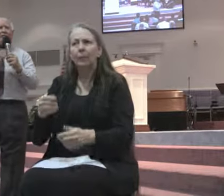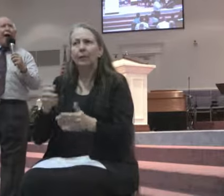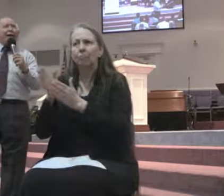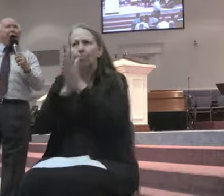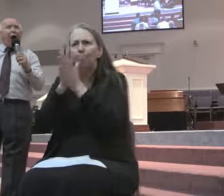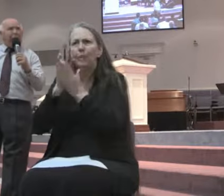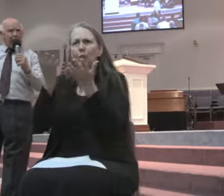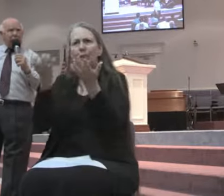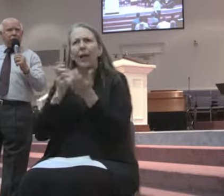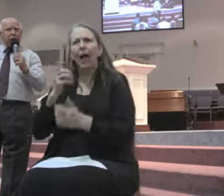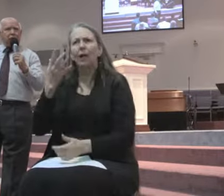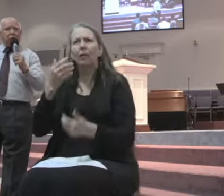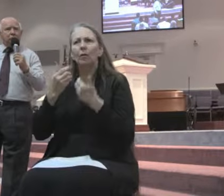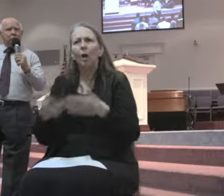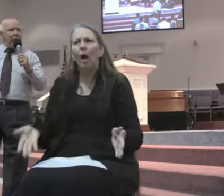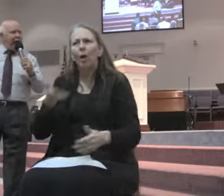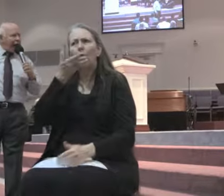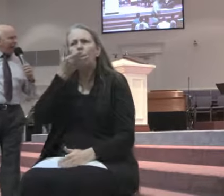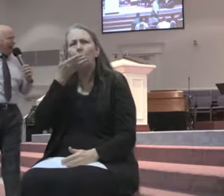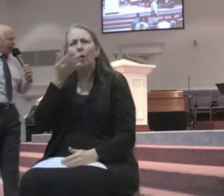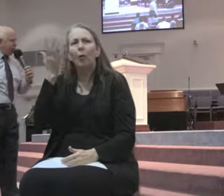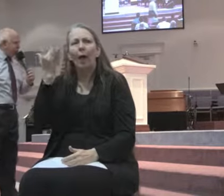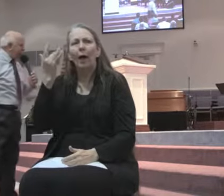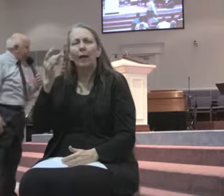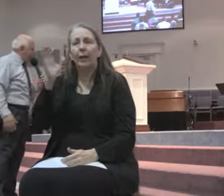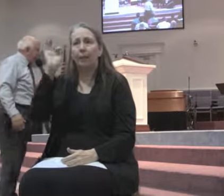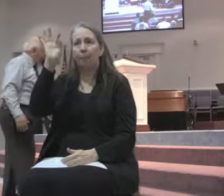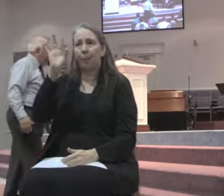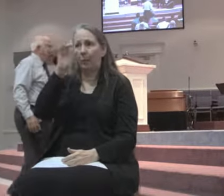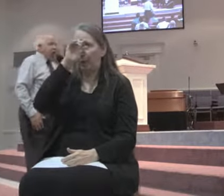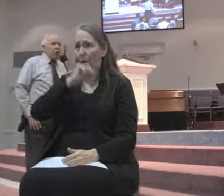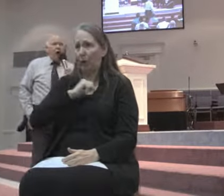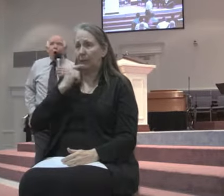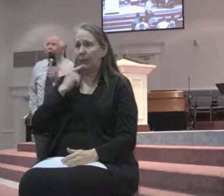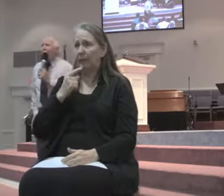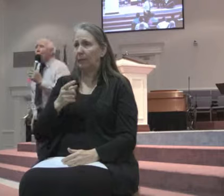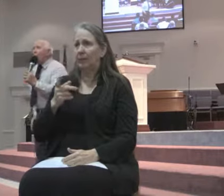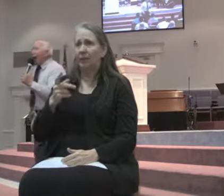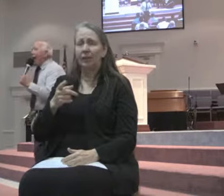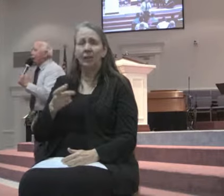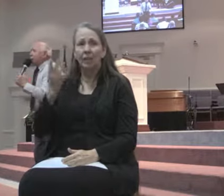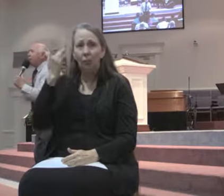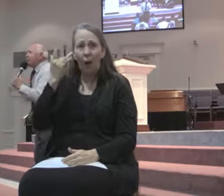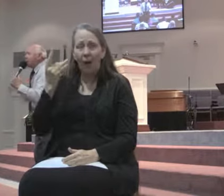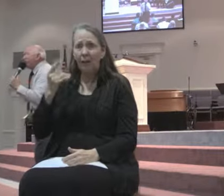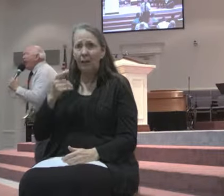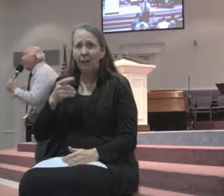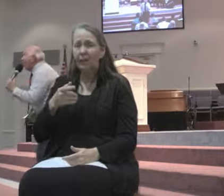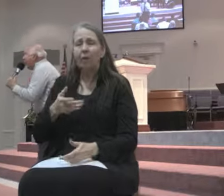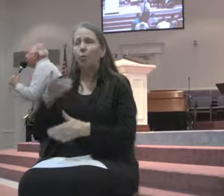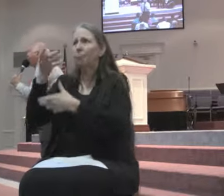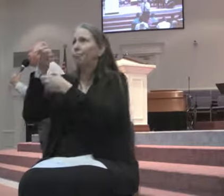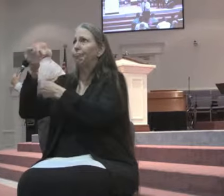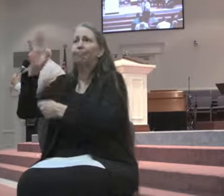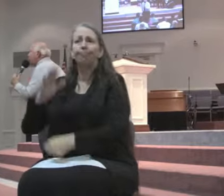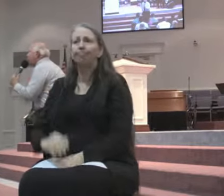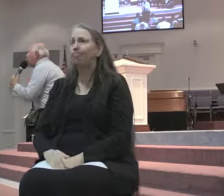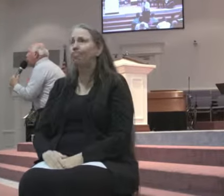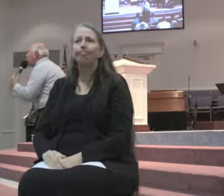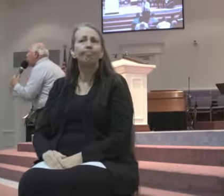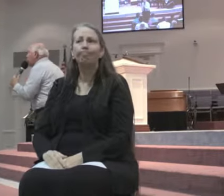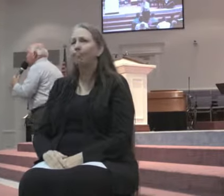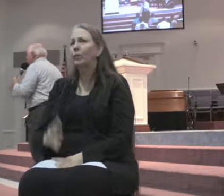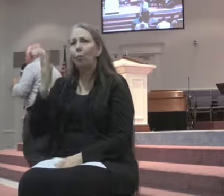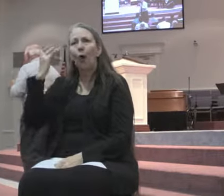your desire. As Pastor said this morning, you know why we can't trust Him like we ought